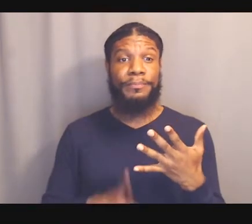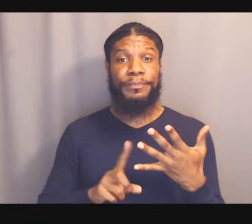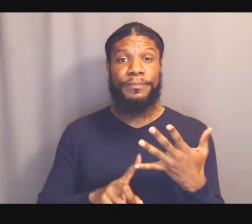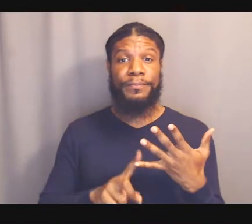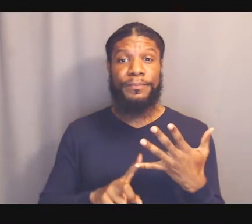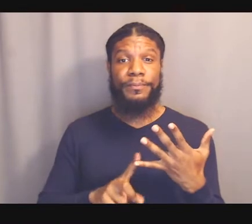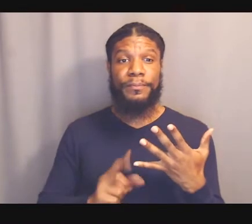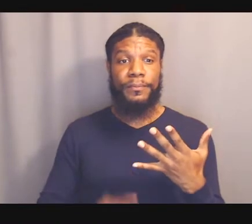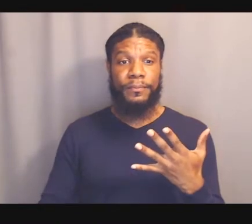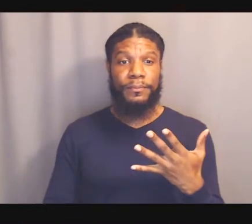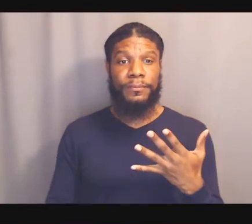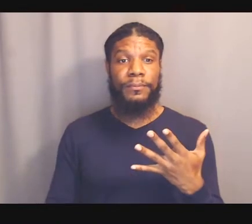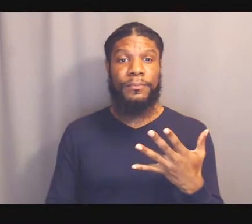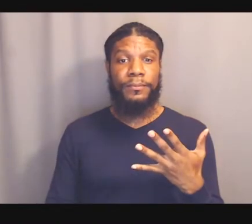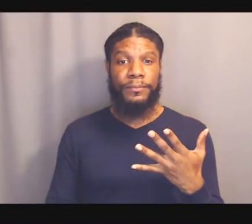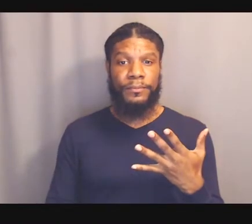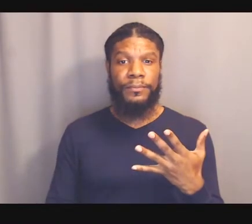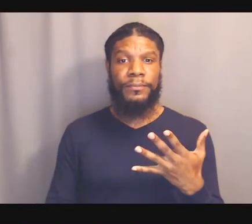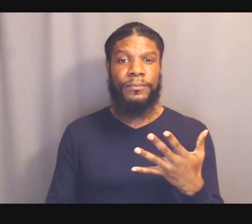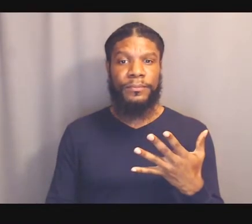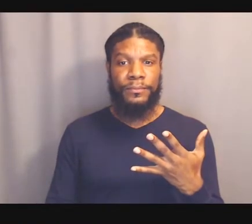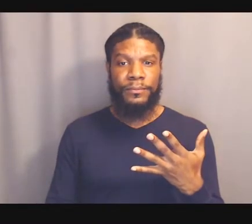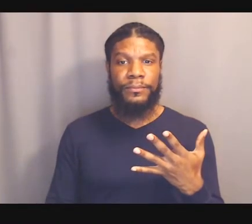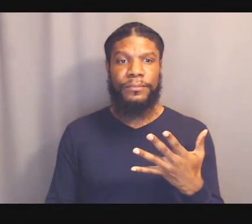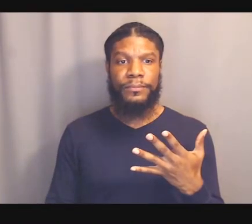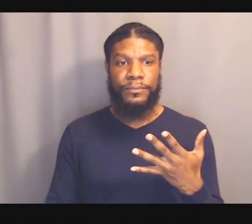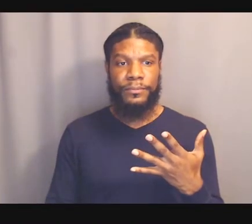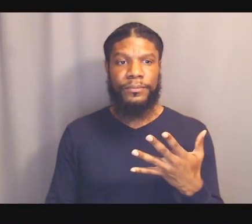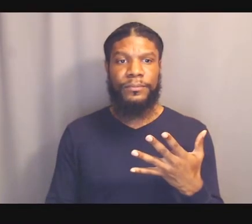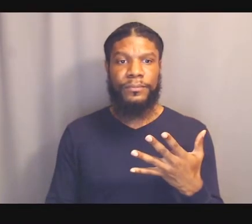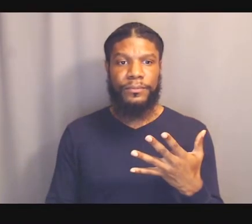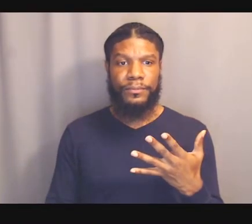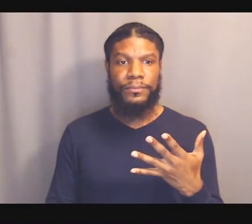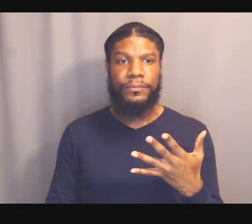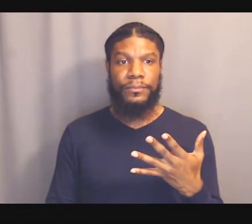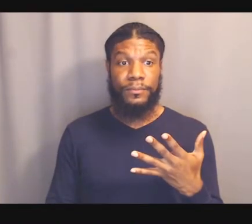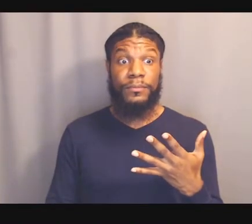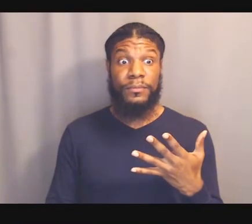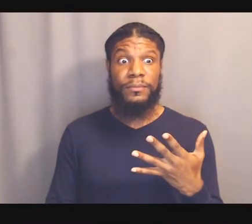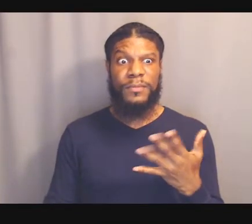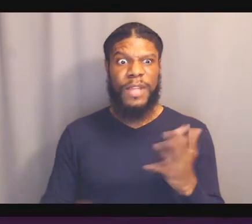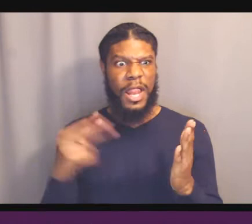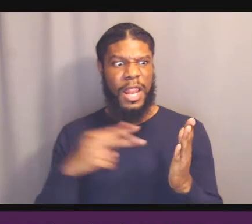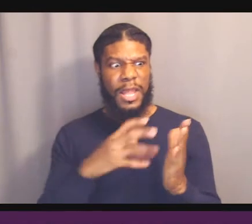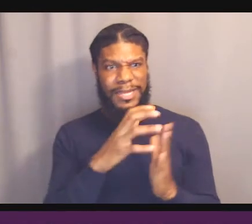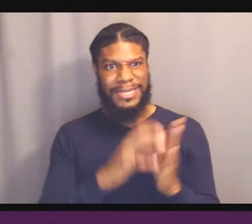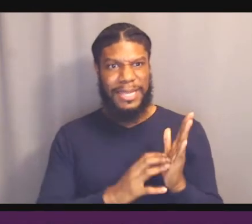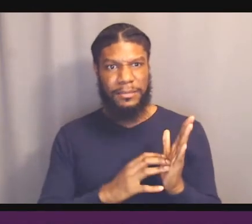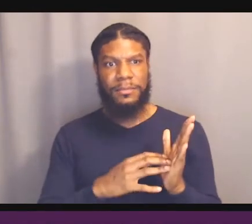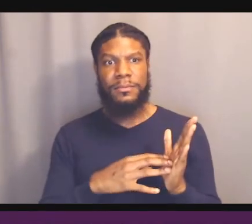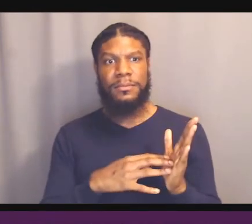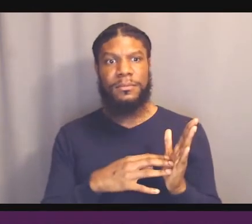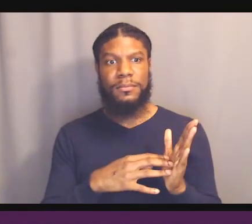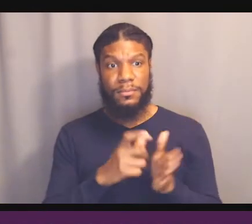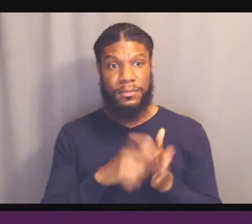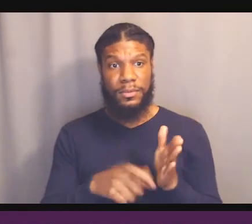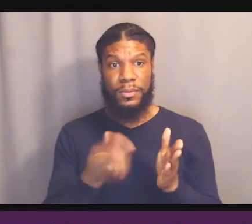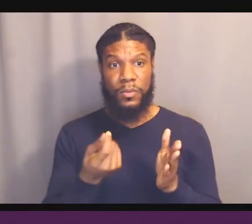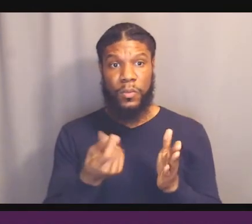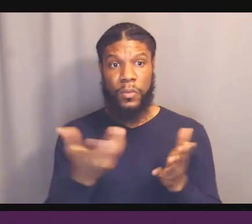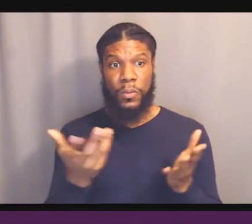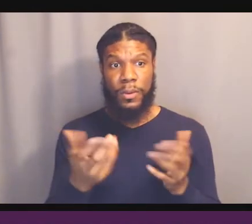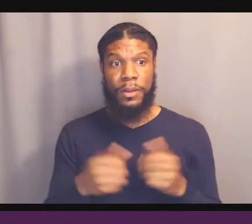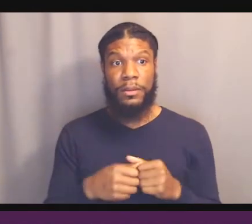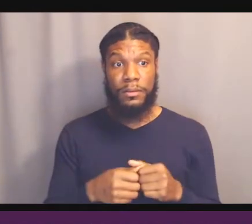being spoken to, people need to be seen. Look at what the text says. Text says, but when